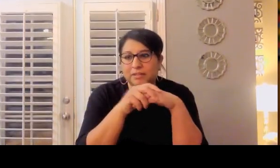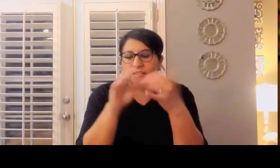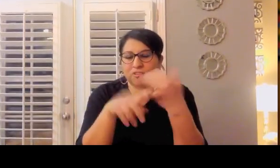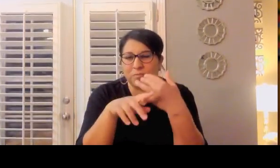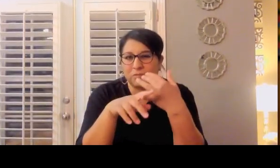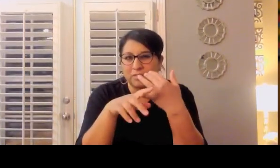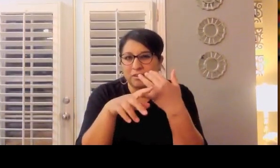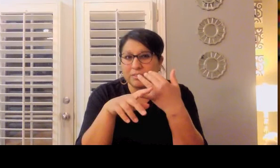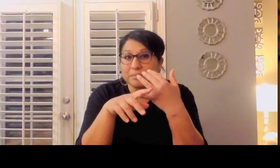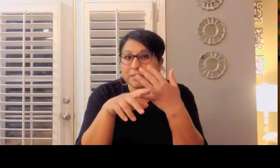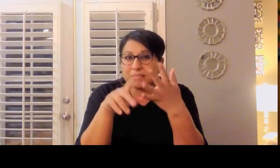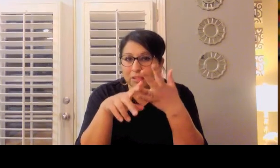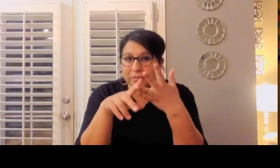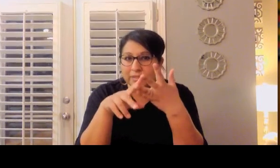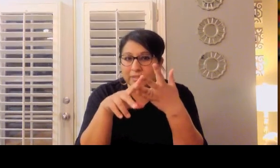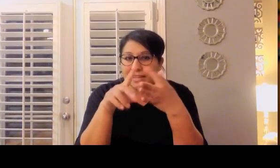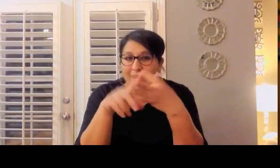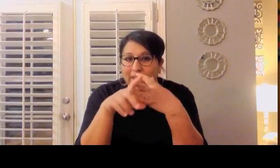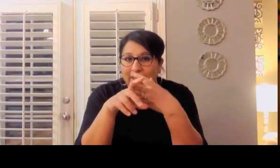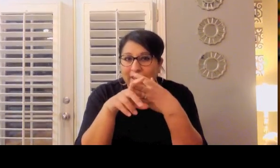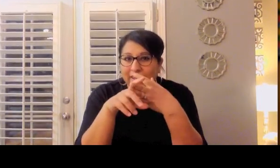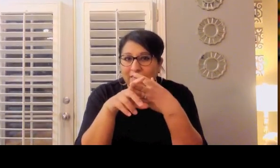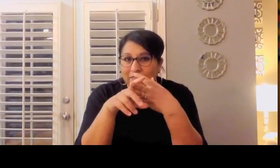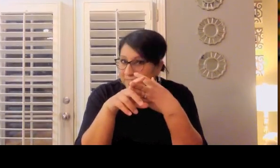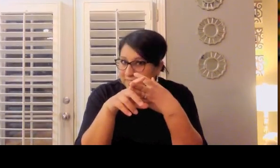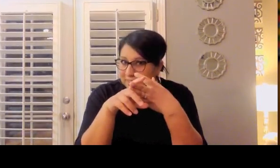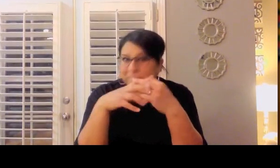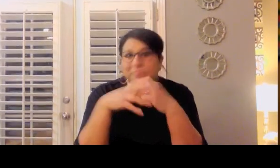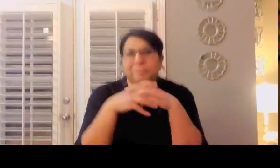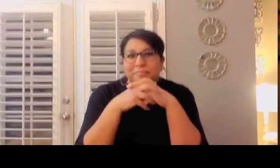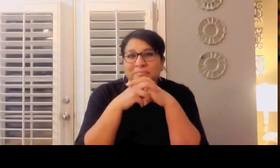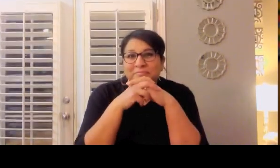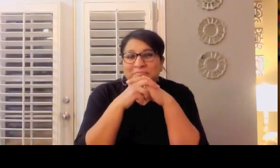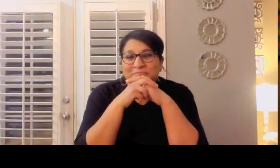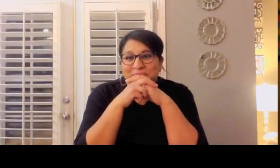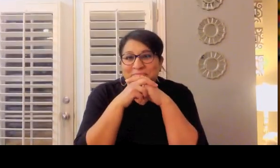but concentrate mostly on Christmas, Halloween, and Valentine's Day.